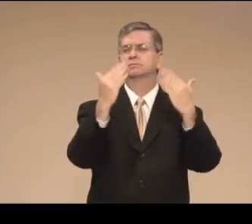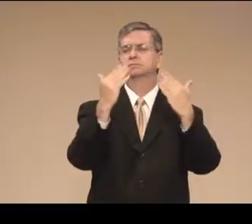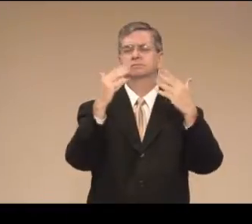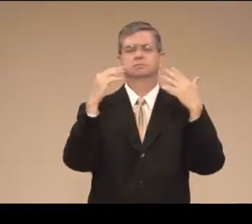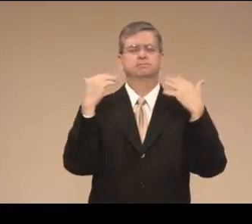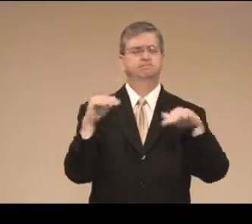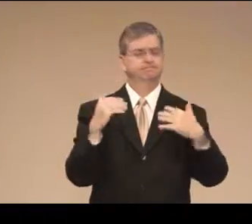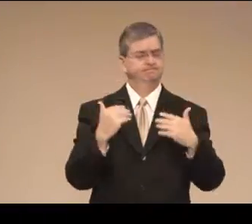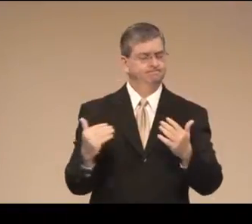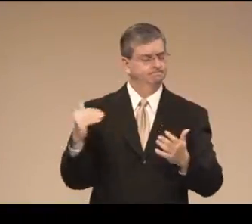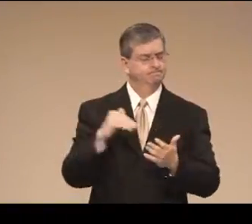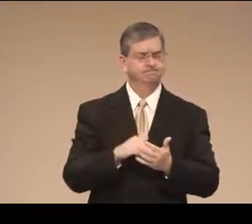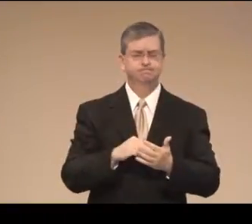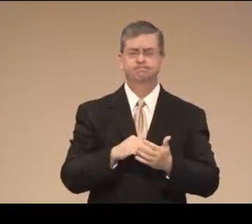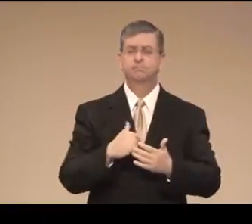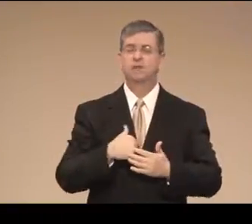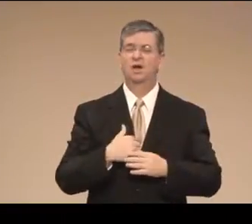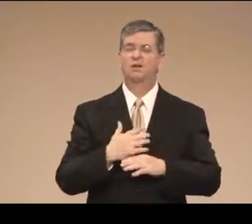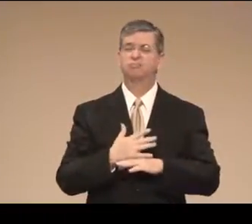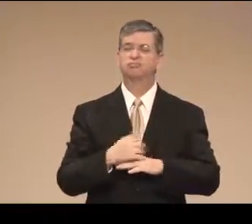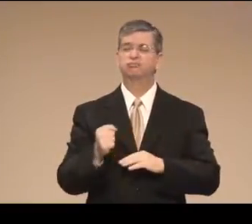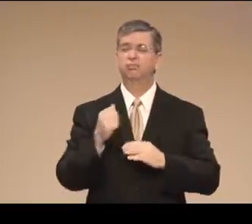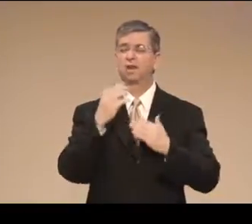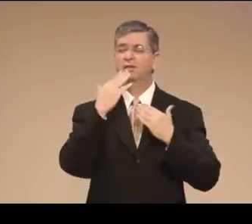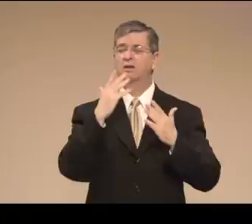Heavenly Father, it is with gratitude,